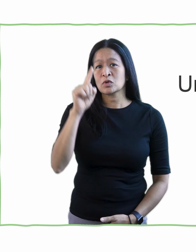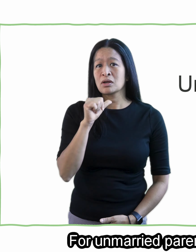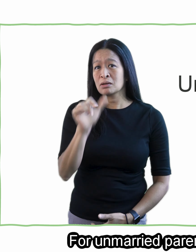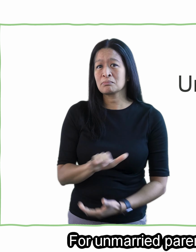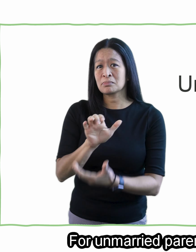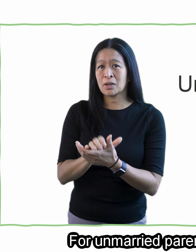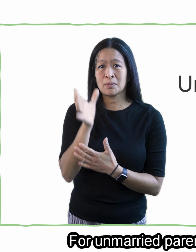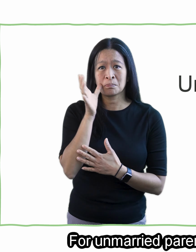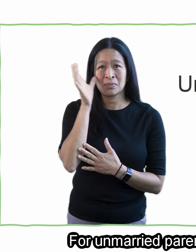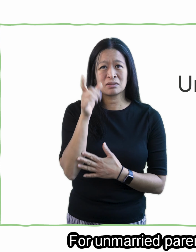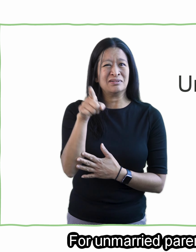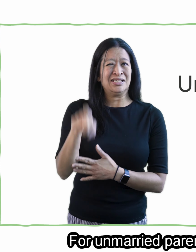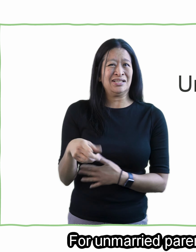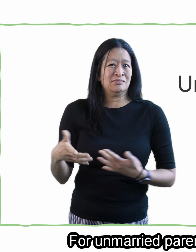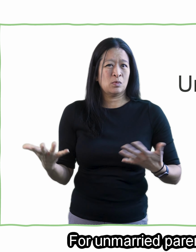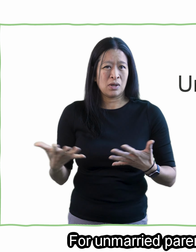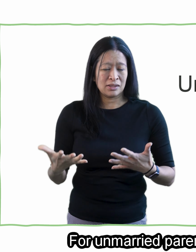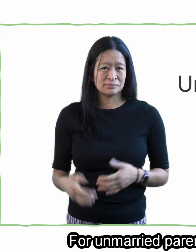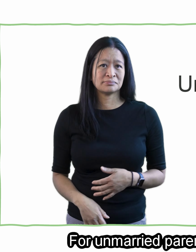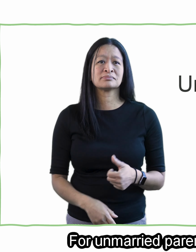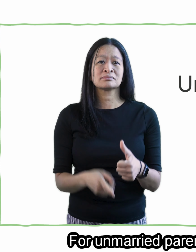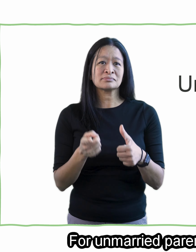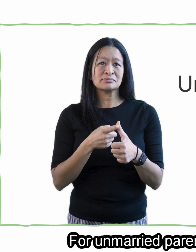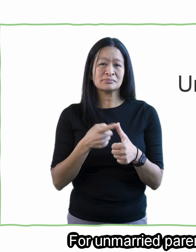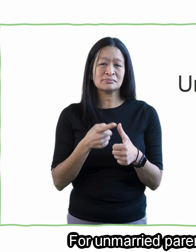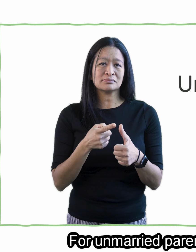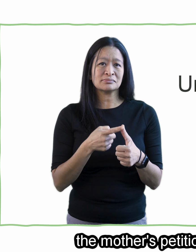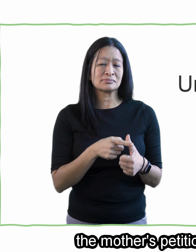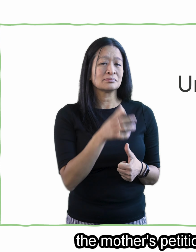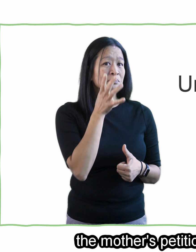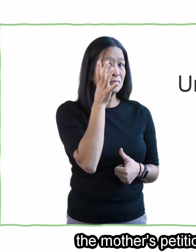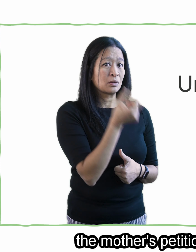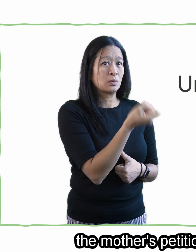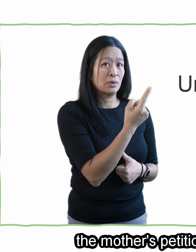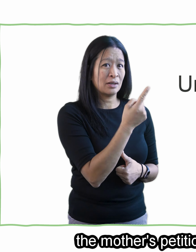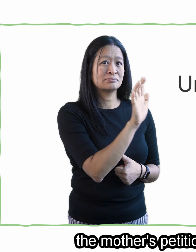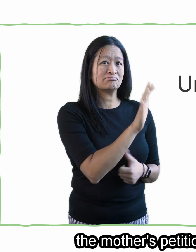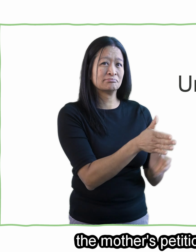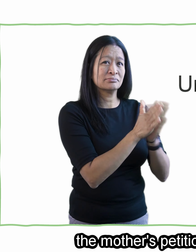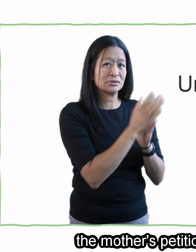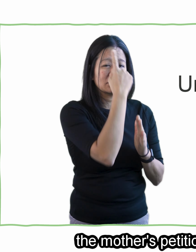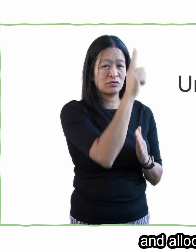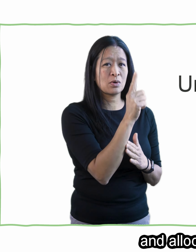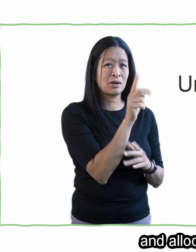For unmarried parents, you will need the mother's petition for parentage and